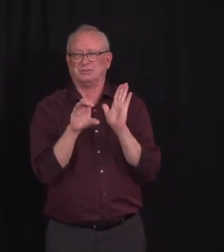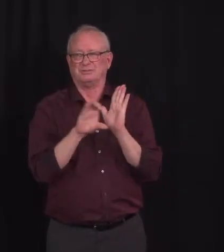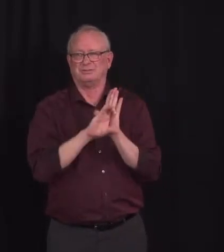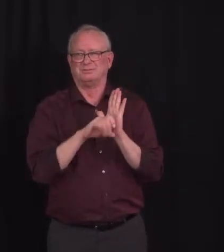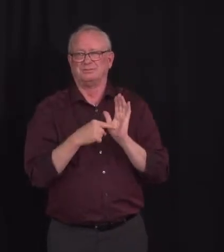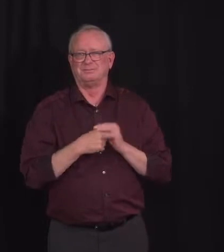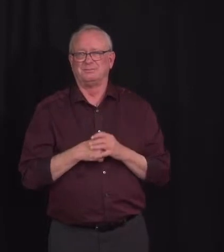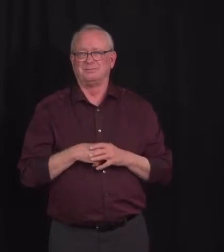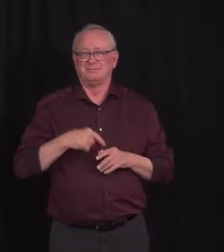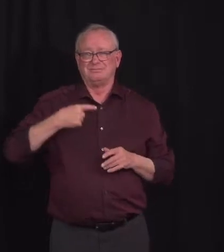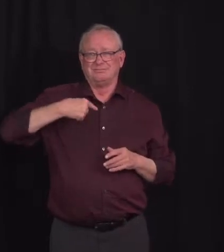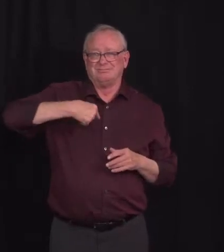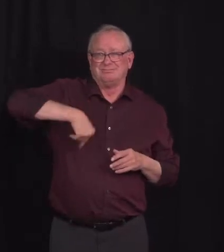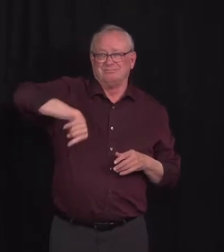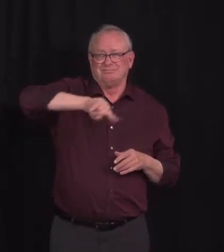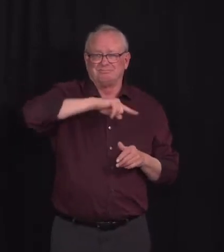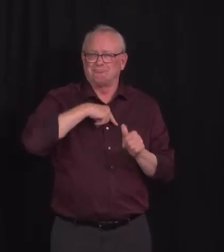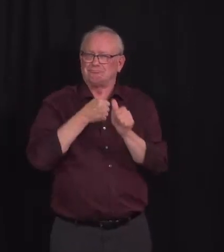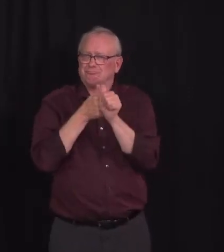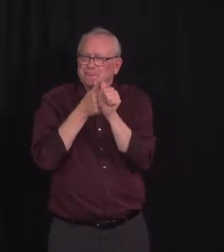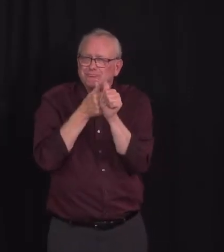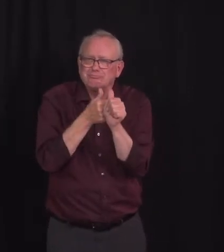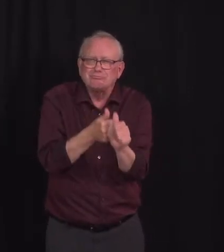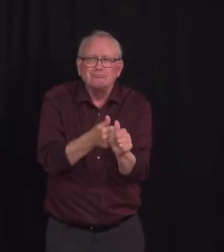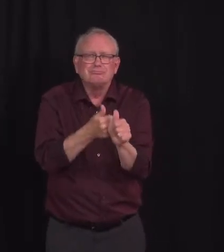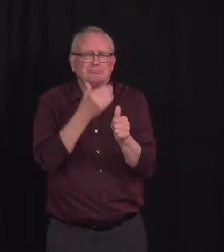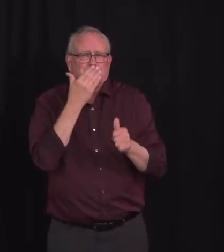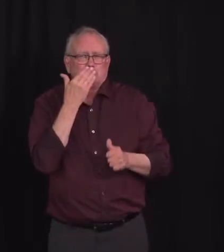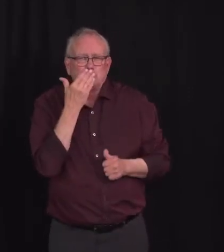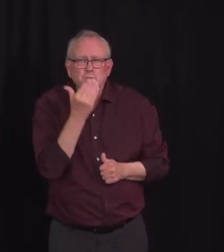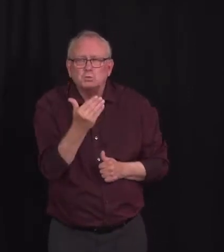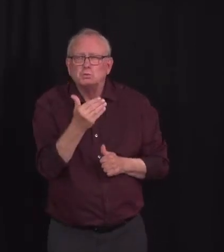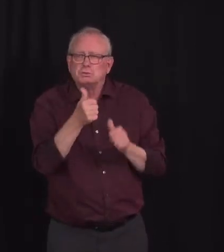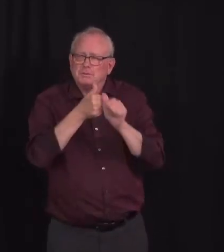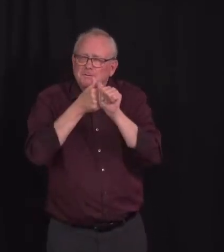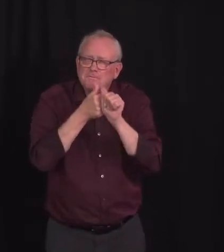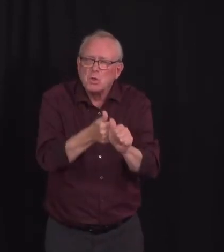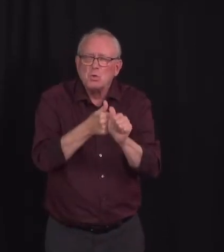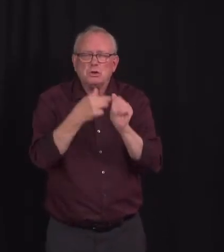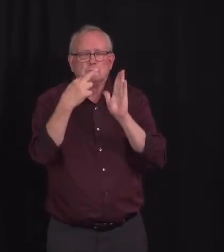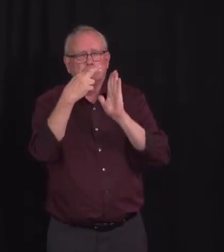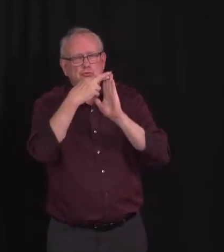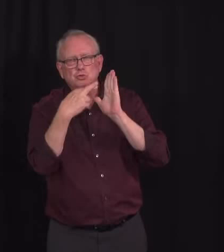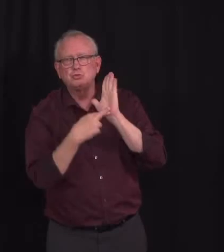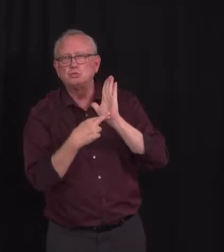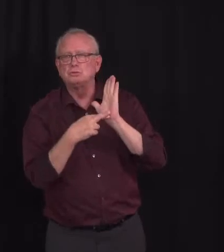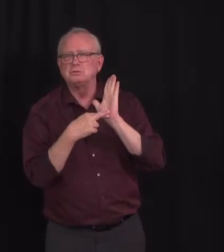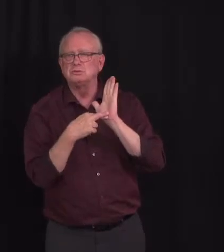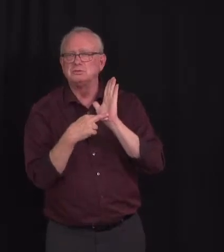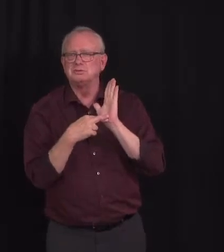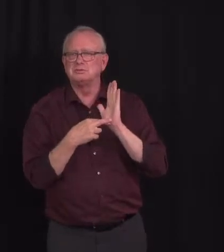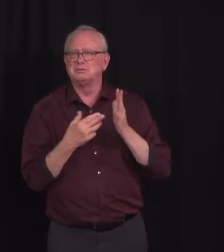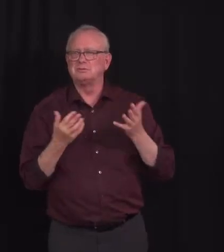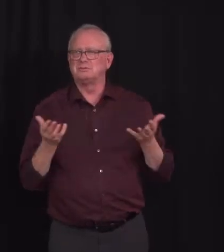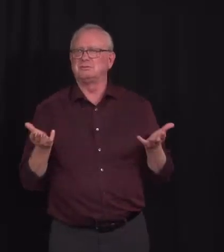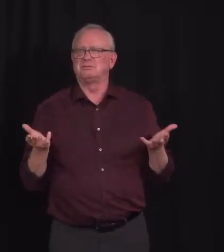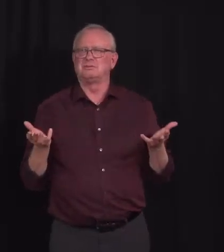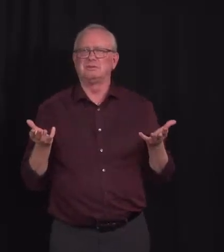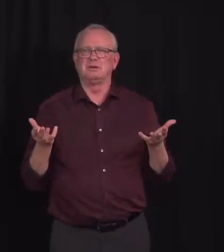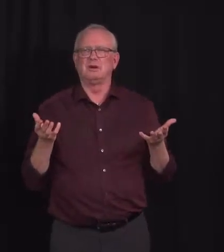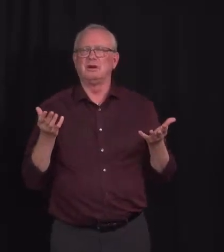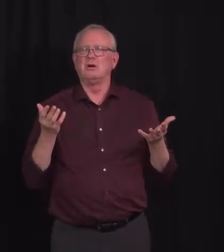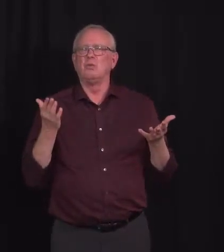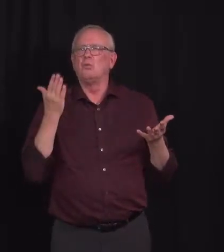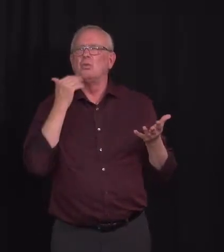behaving unequivocally and unambiguously to the rules? Wouldn't it have been just easier if they had